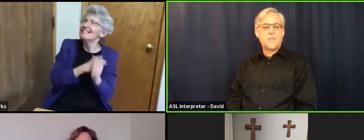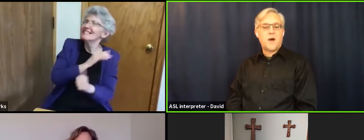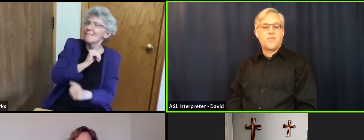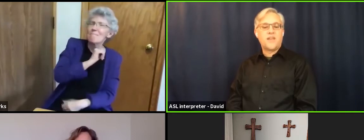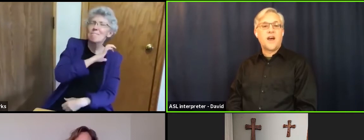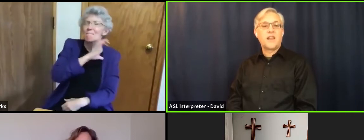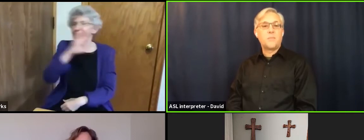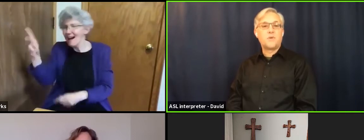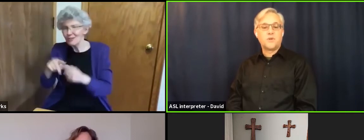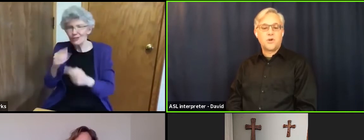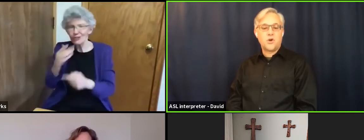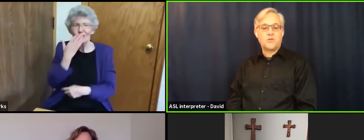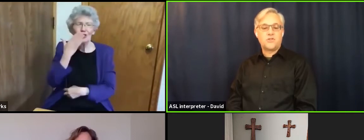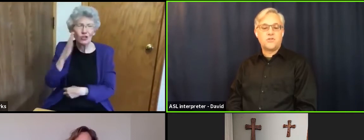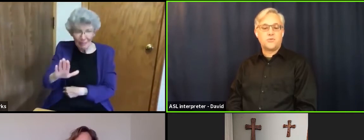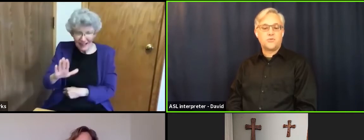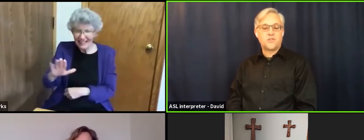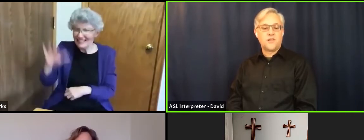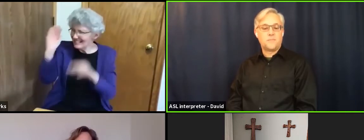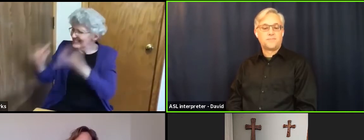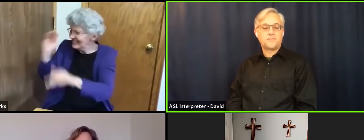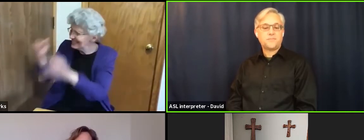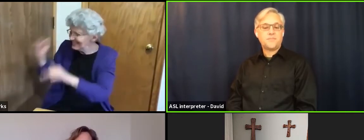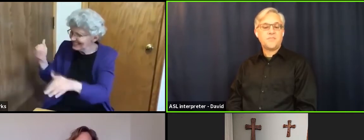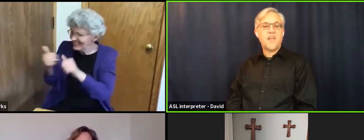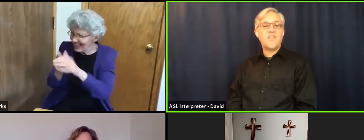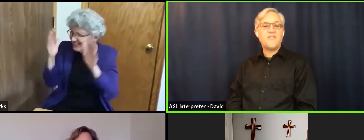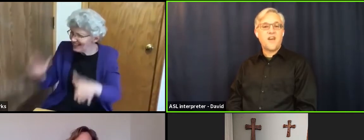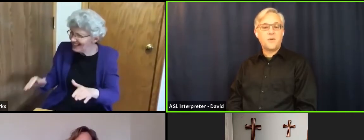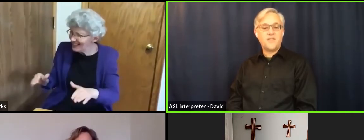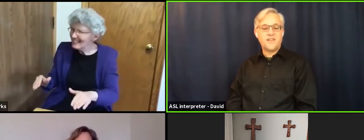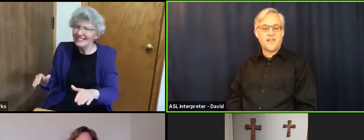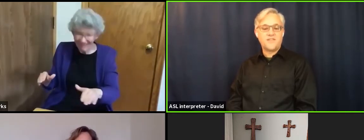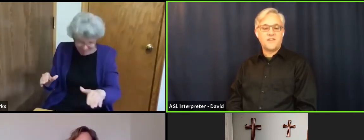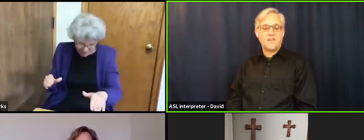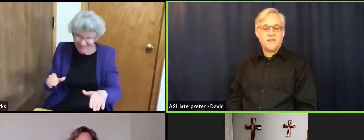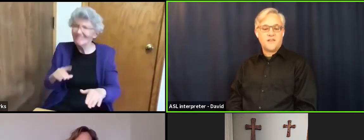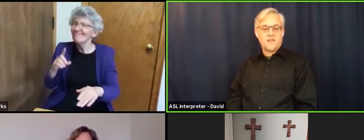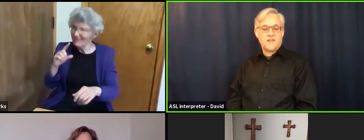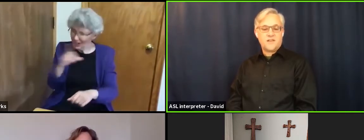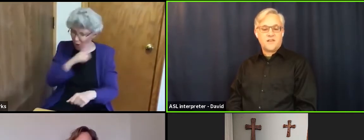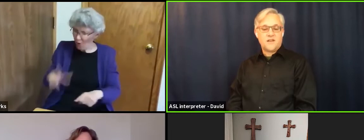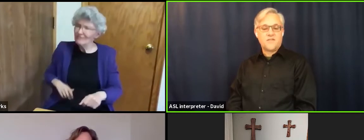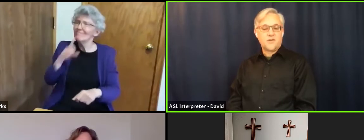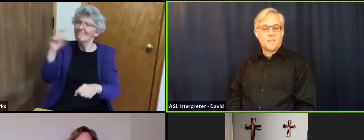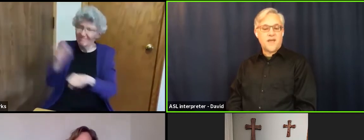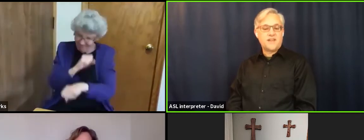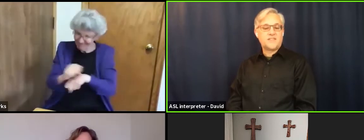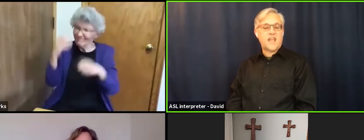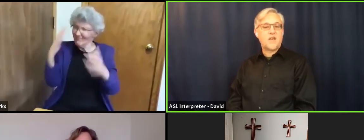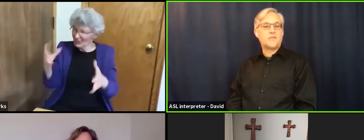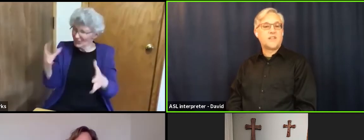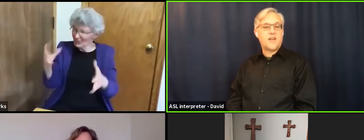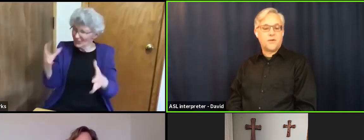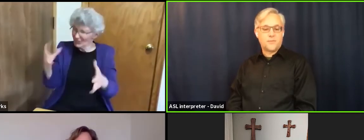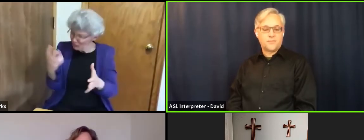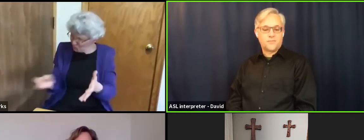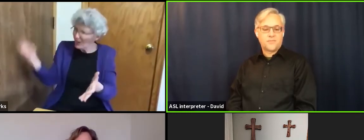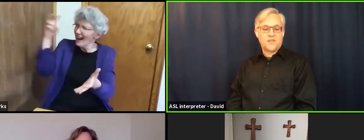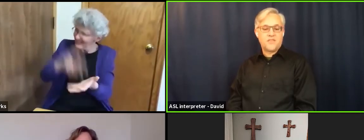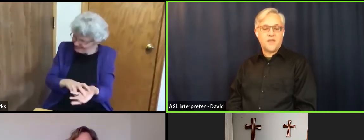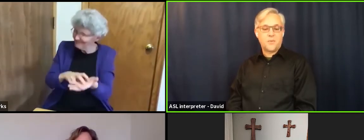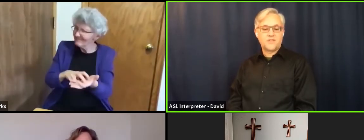That same hour they got up and returned to Jerusalem, and they found the 11 of their companions gathered